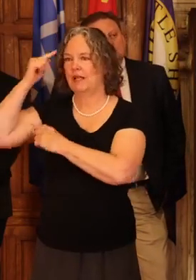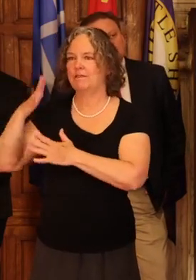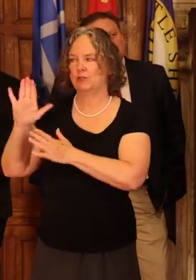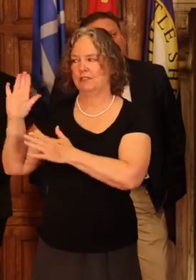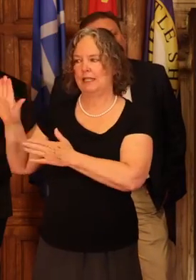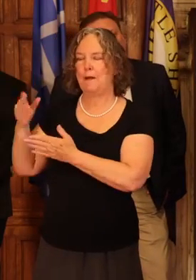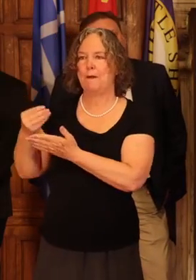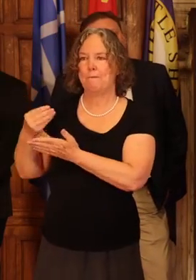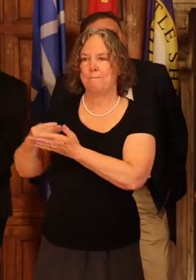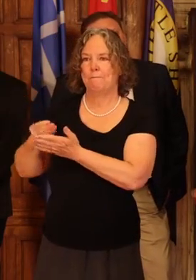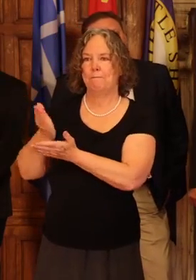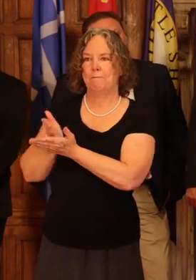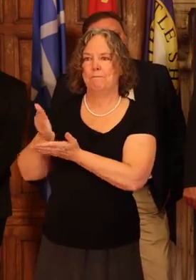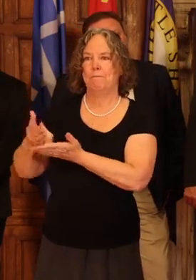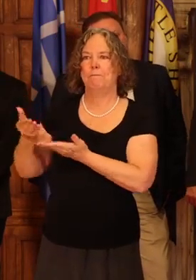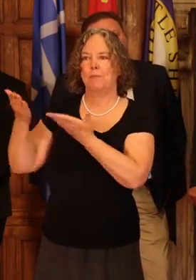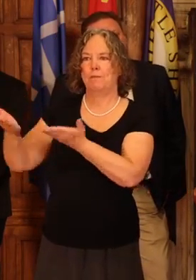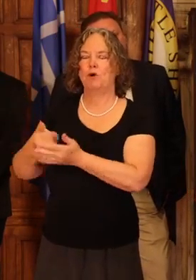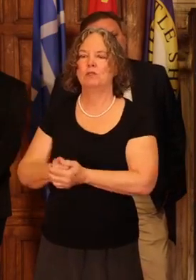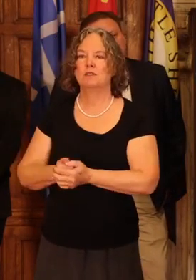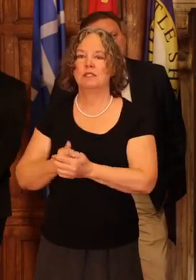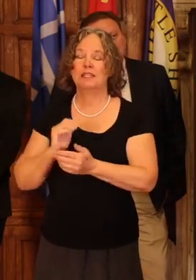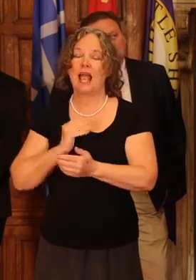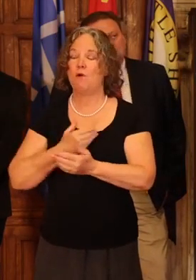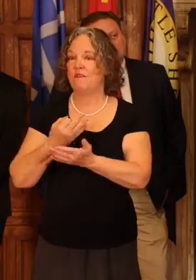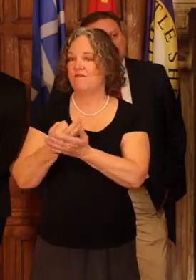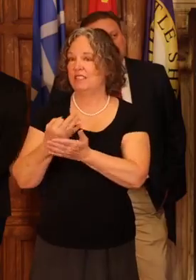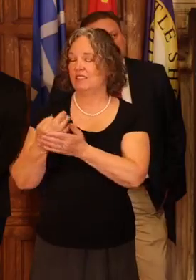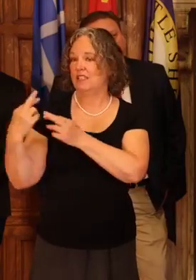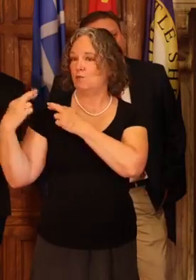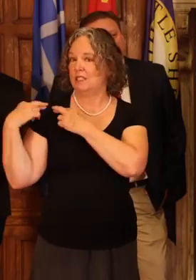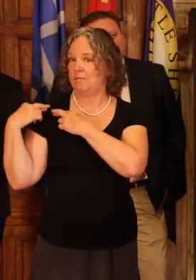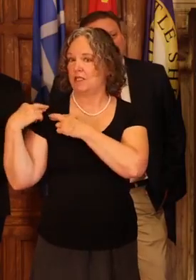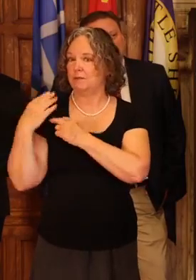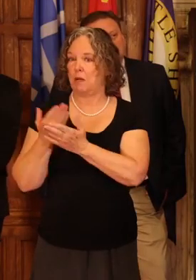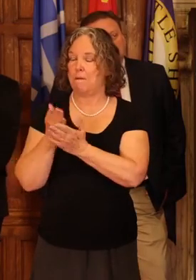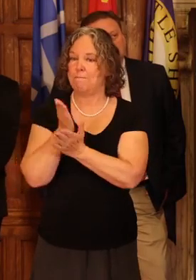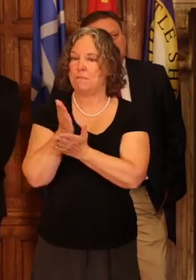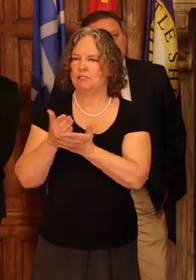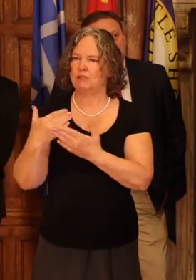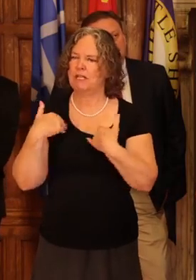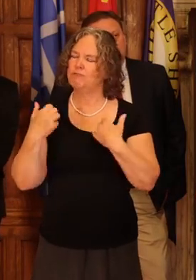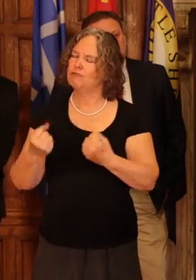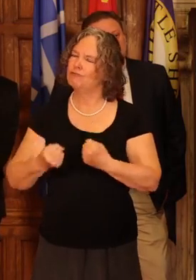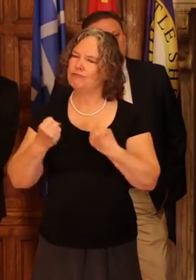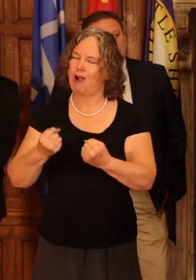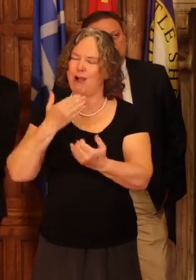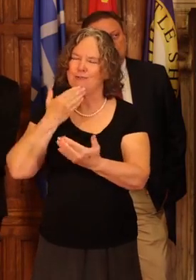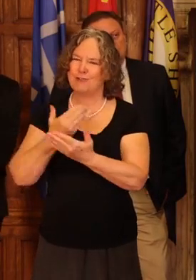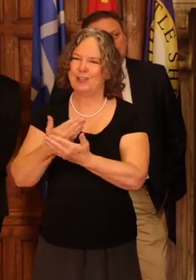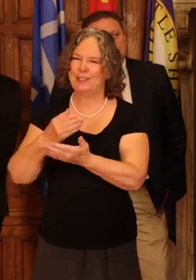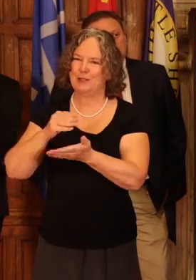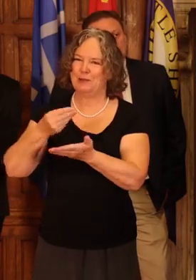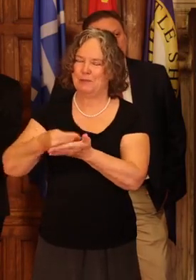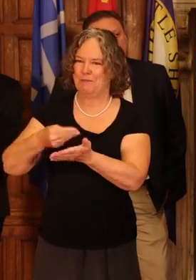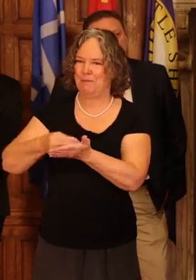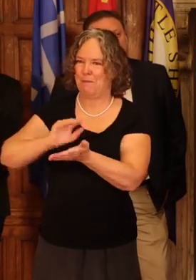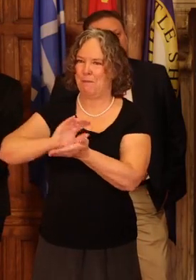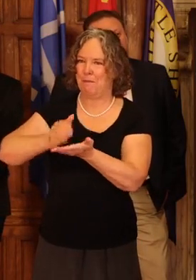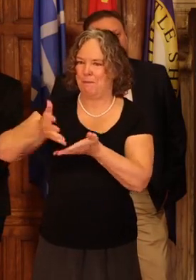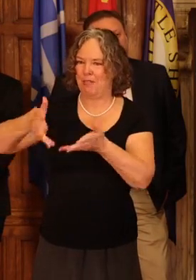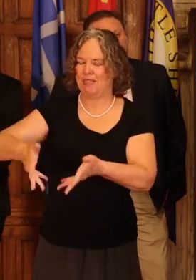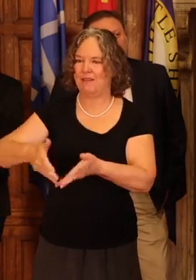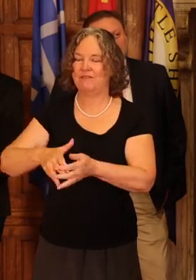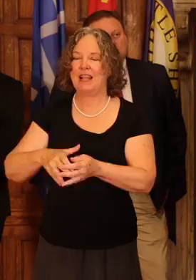proposal. Our fiscally responsible budget has a strong ending fund balance, and we preserved our state's rainy